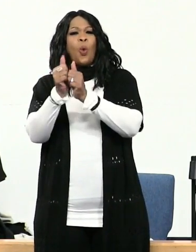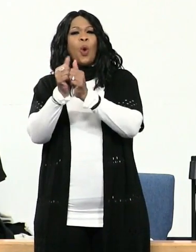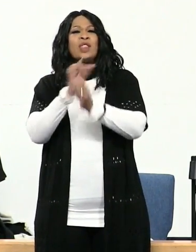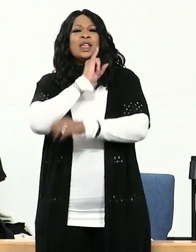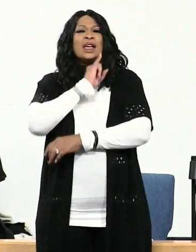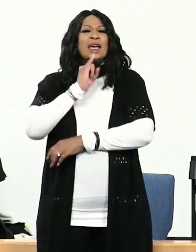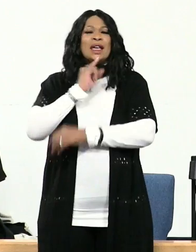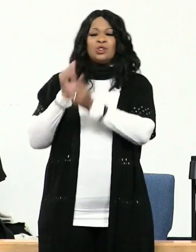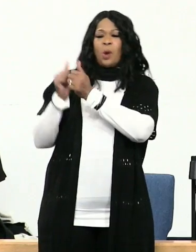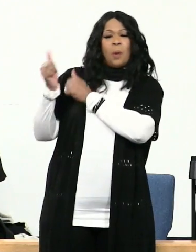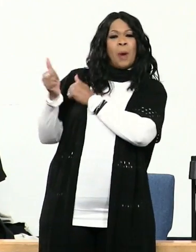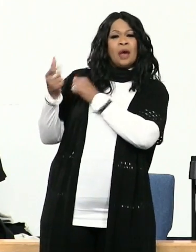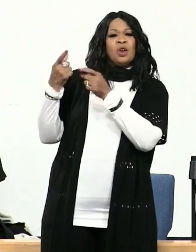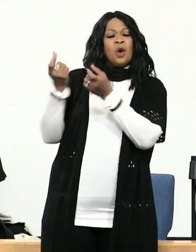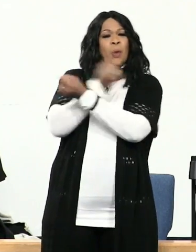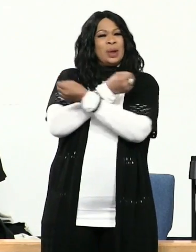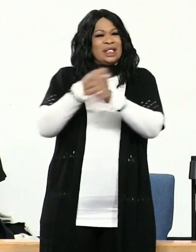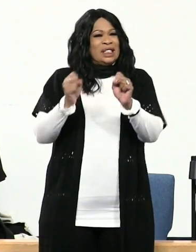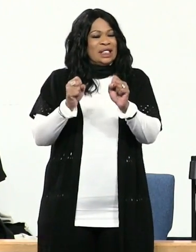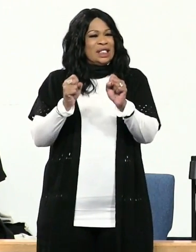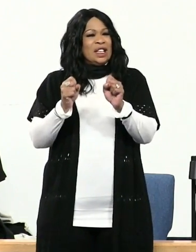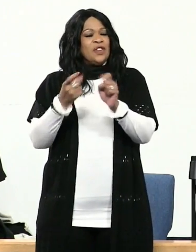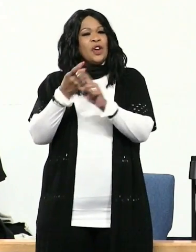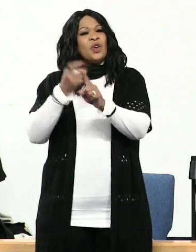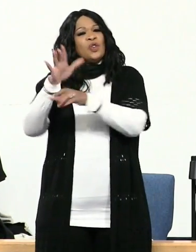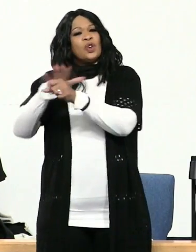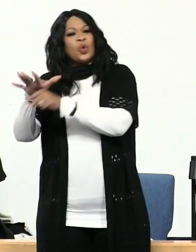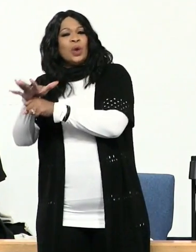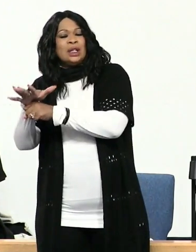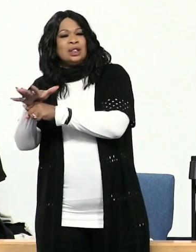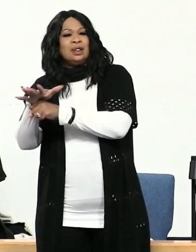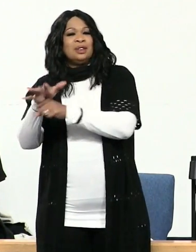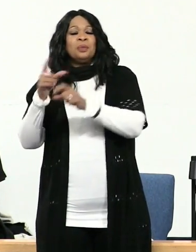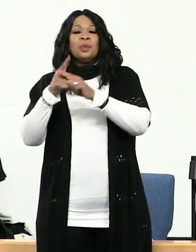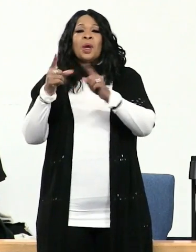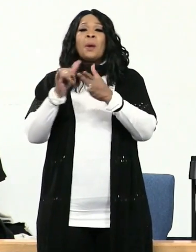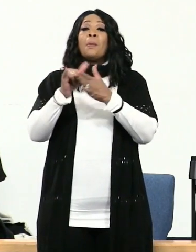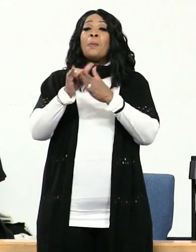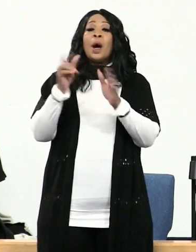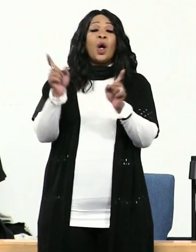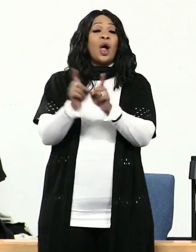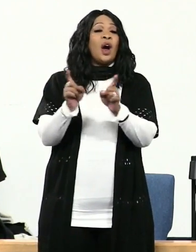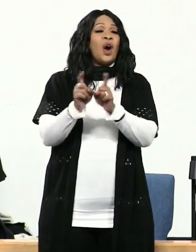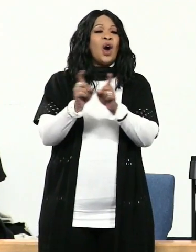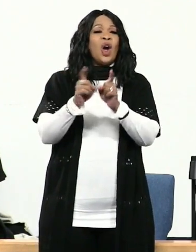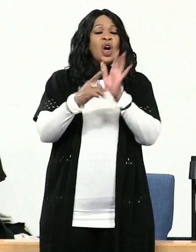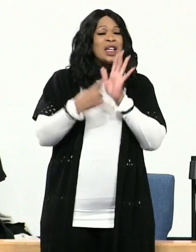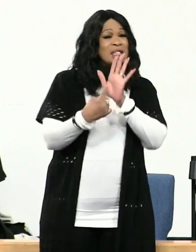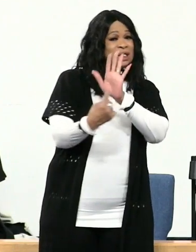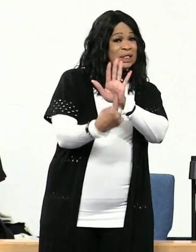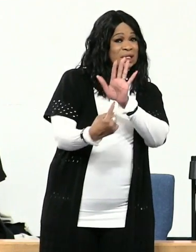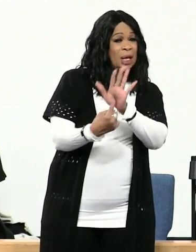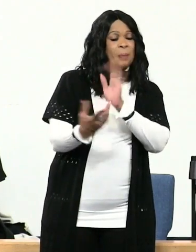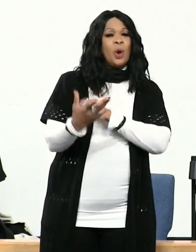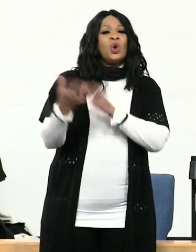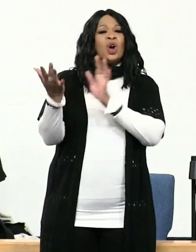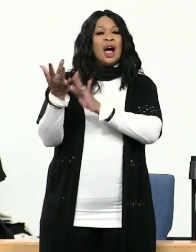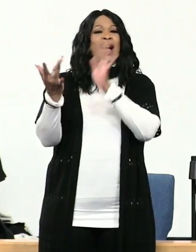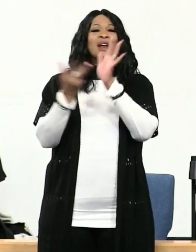of being delivered out of Egypt. But it turned into the symbol of